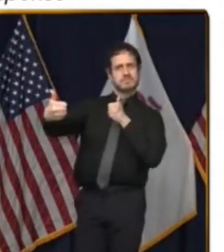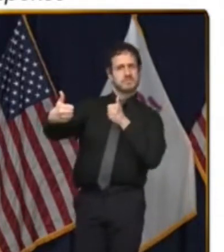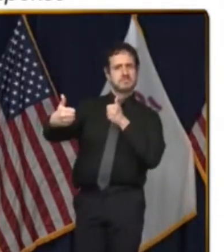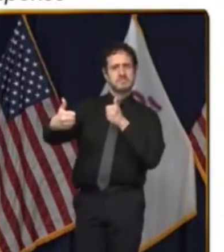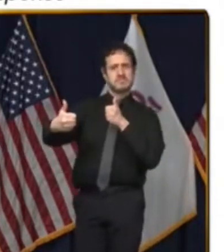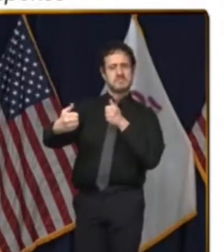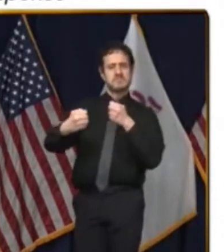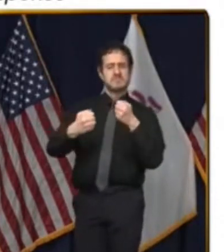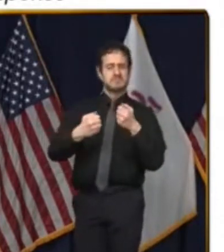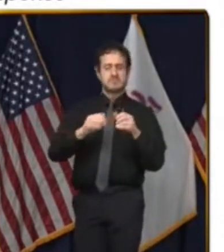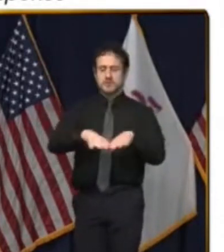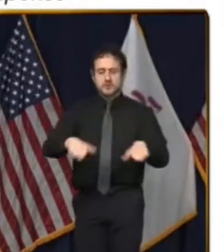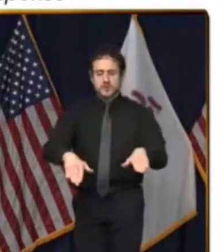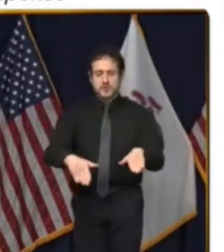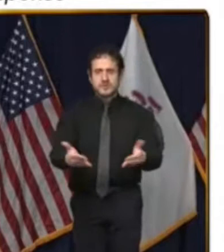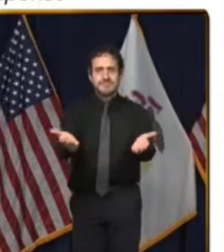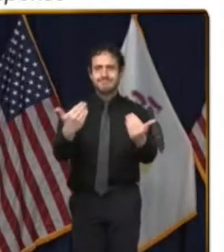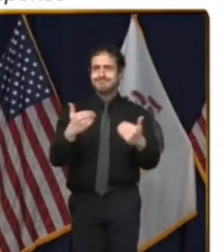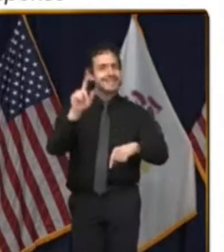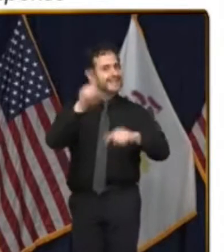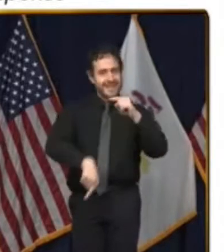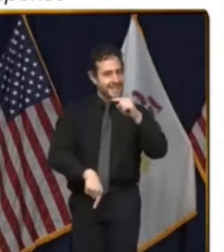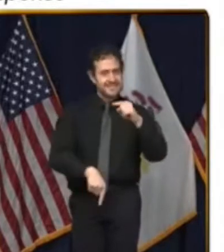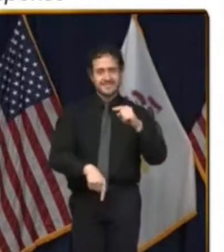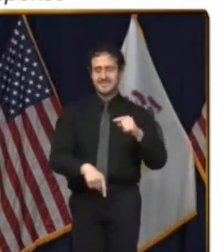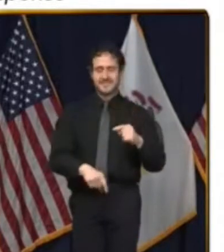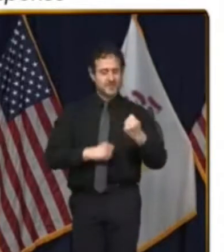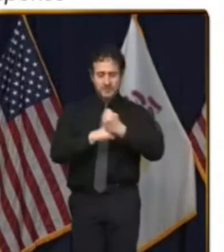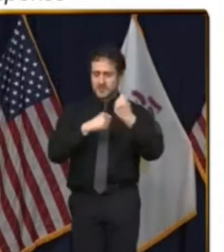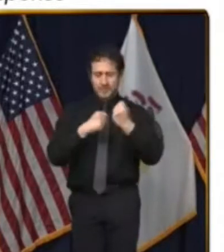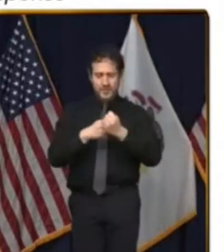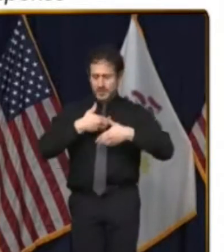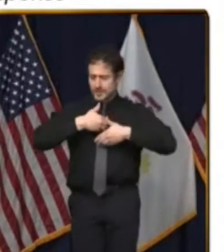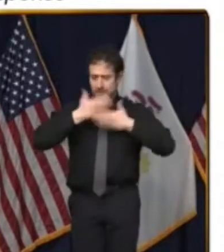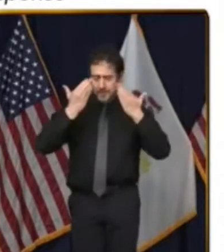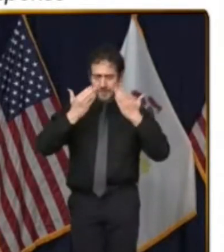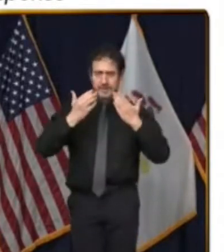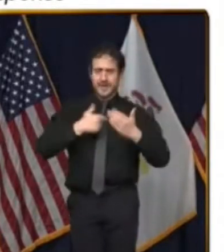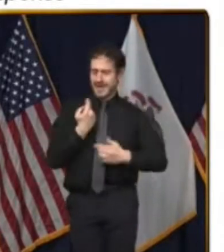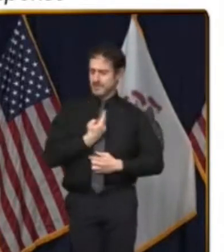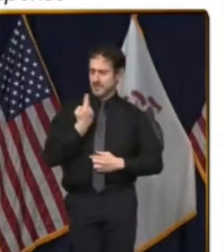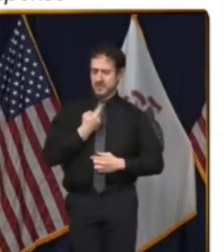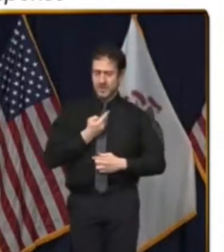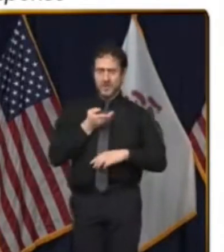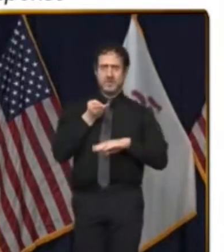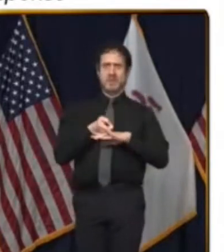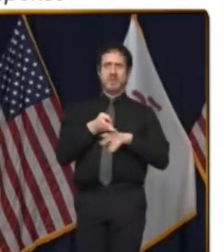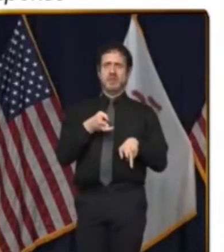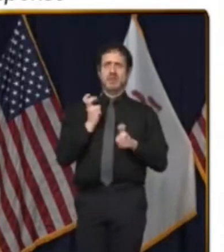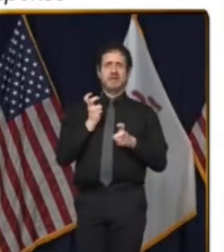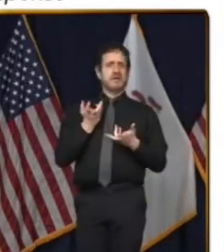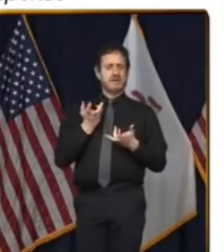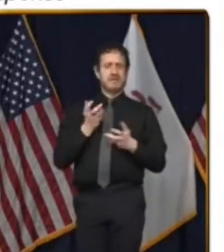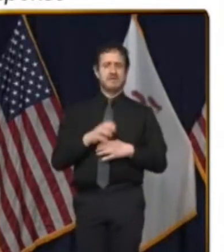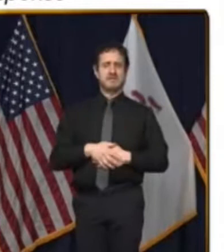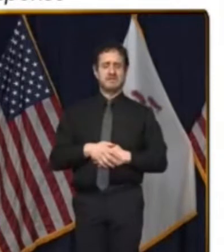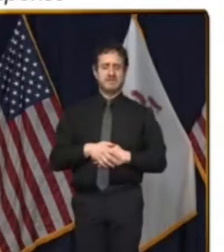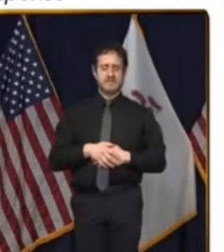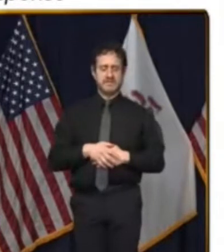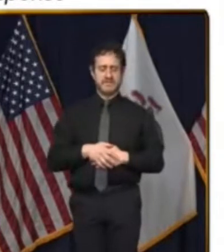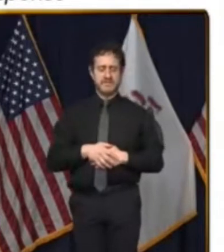them. The children aren't there to kiss the parent on the forehead when they're on life support.